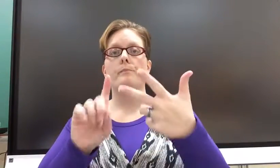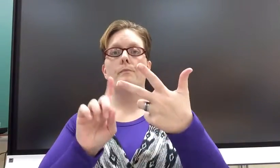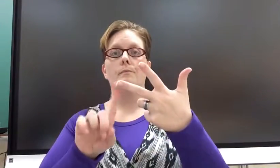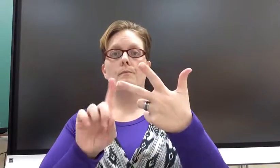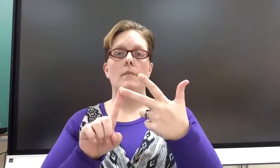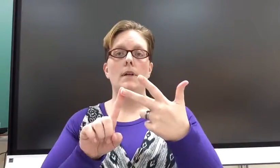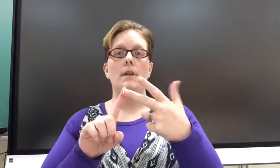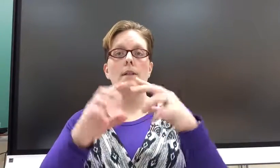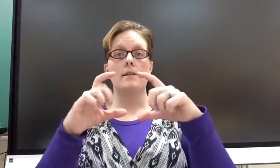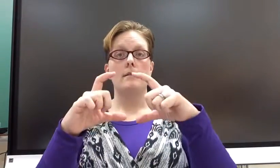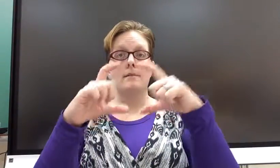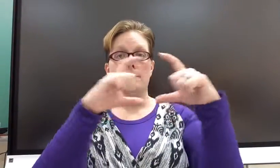And number 3,